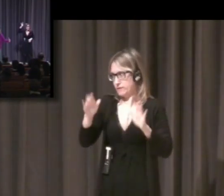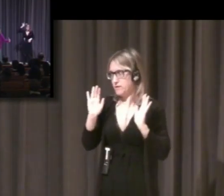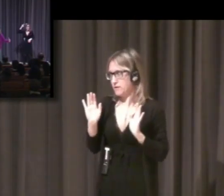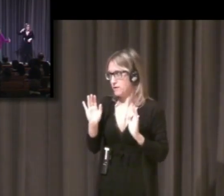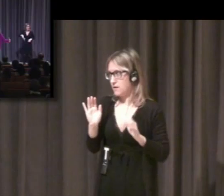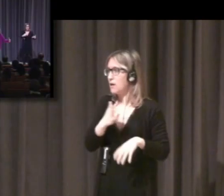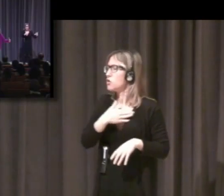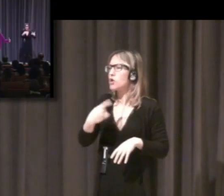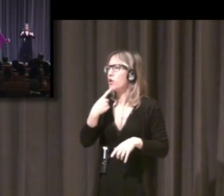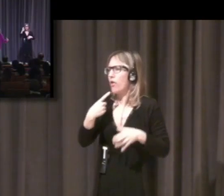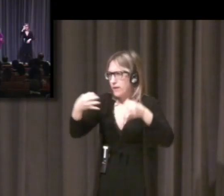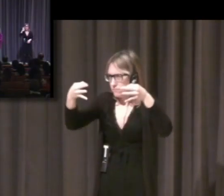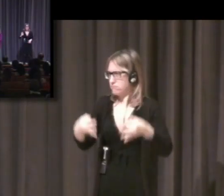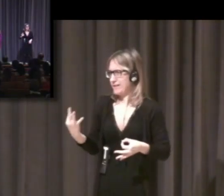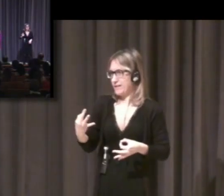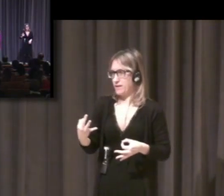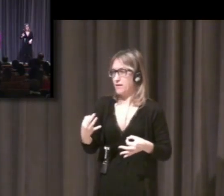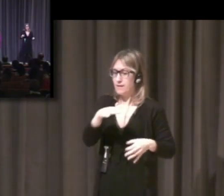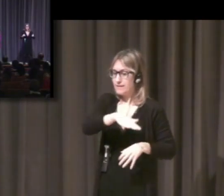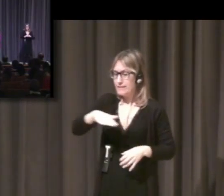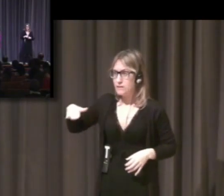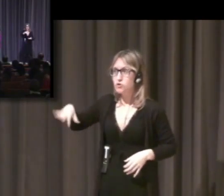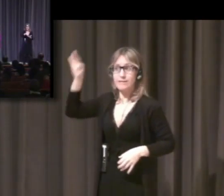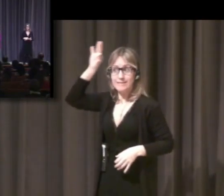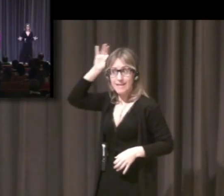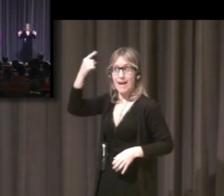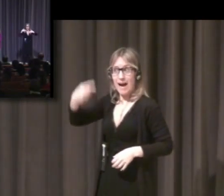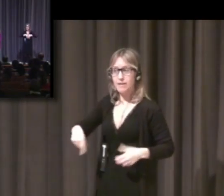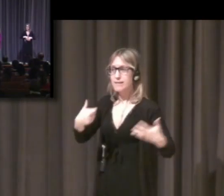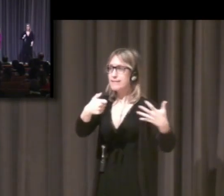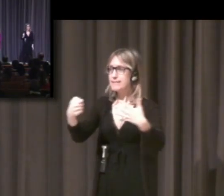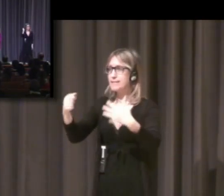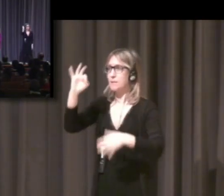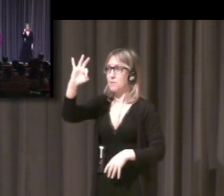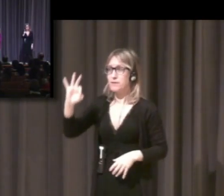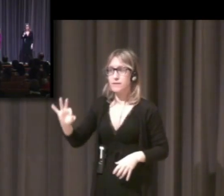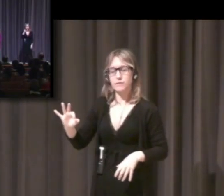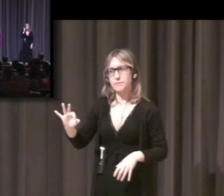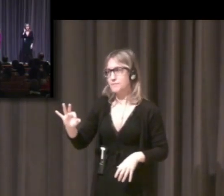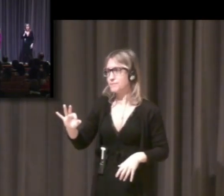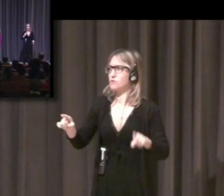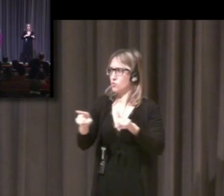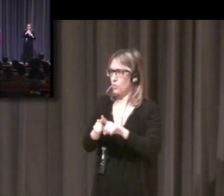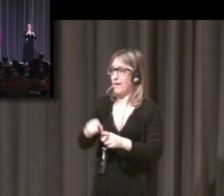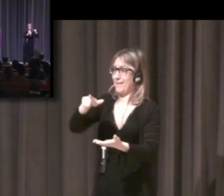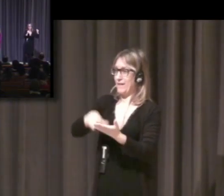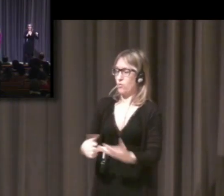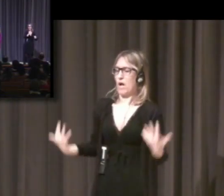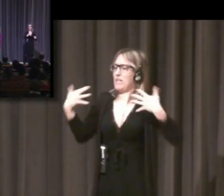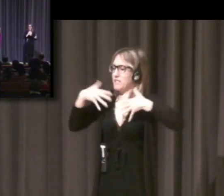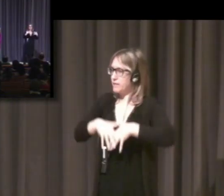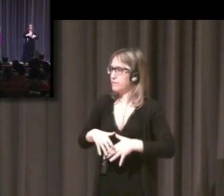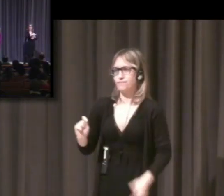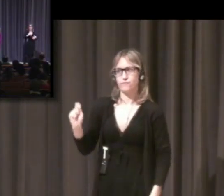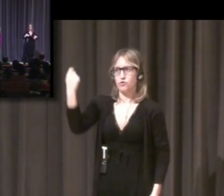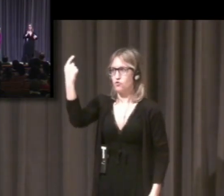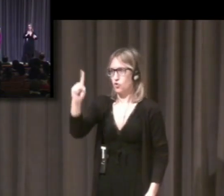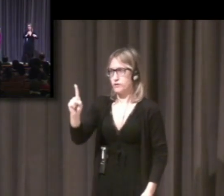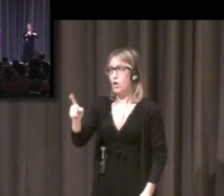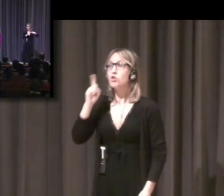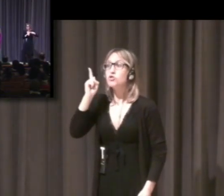language. Only those stars and the kids who communicate with their family, they're getting